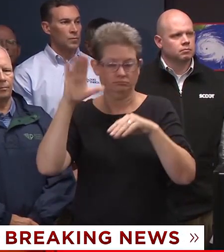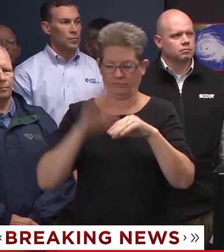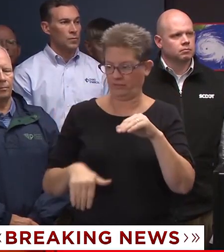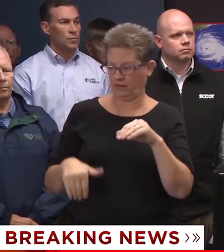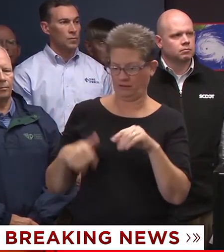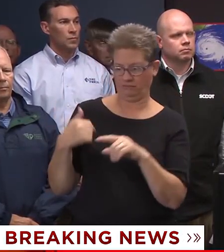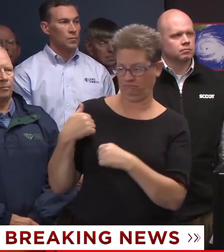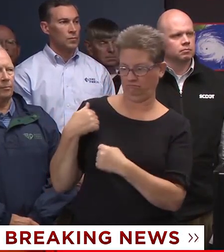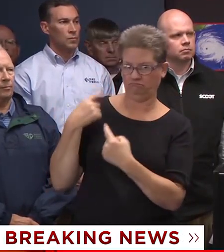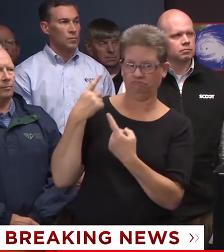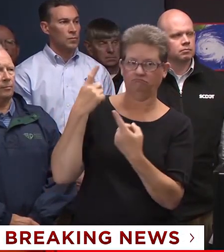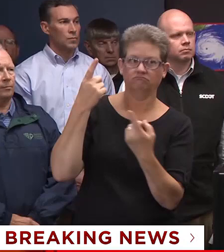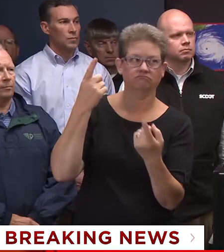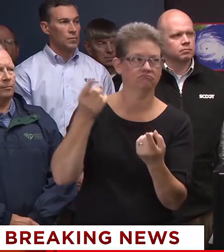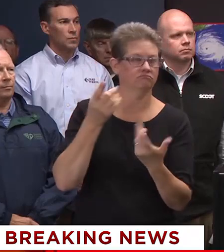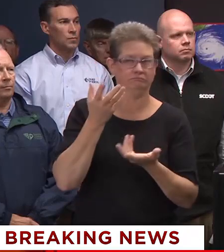had